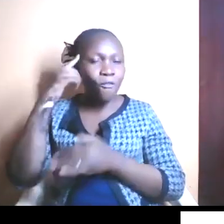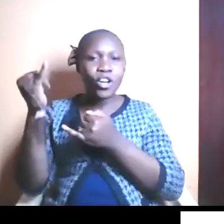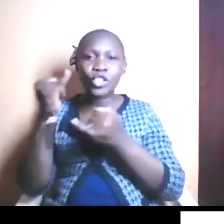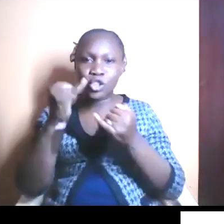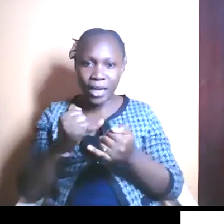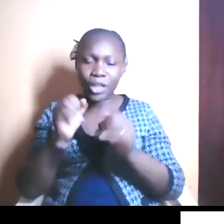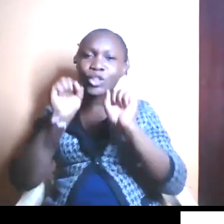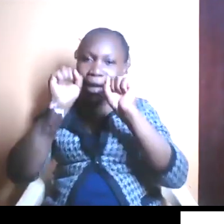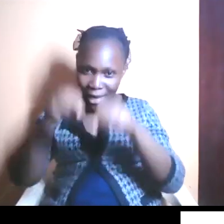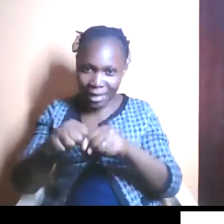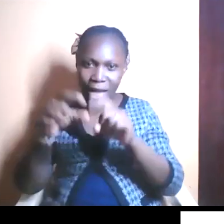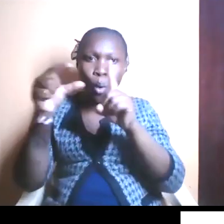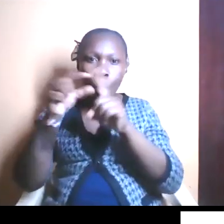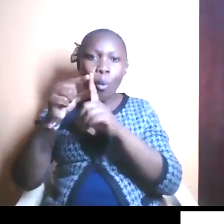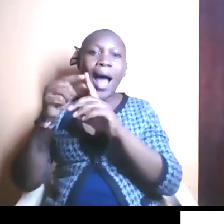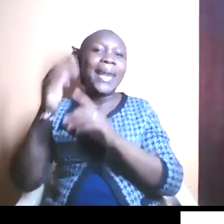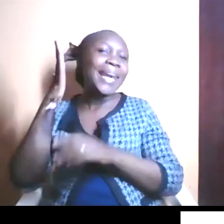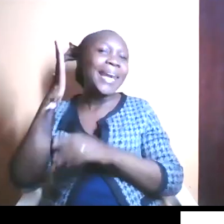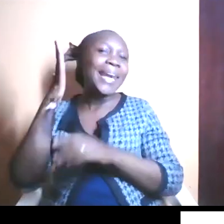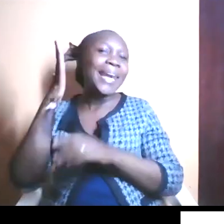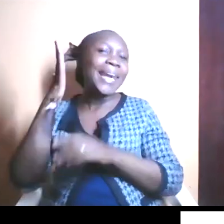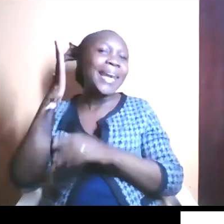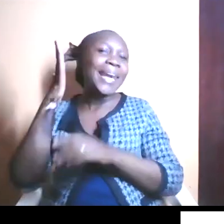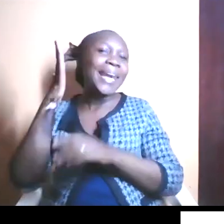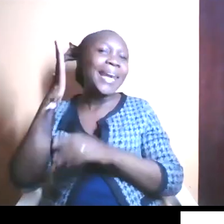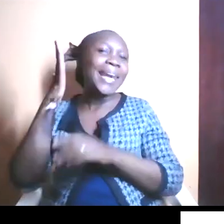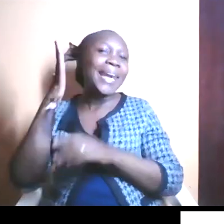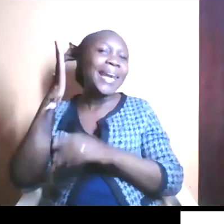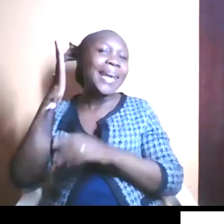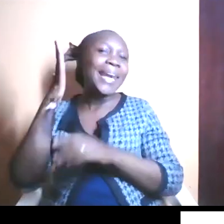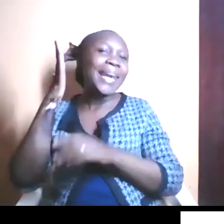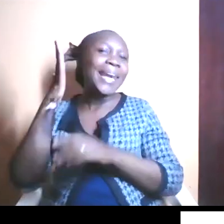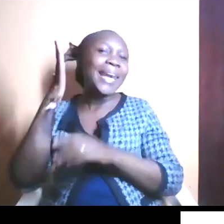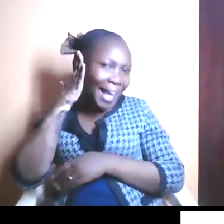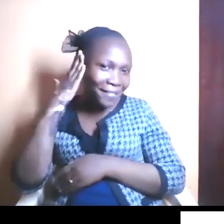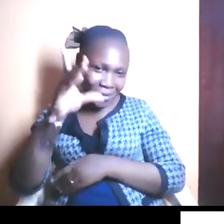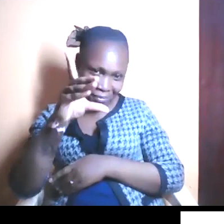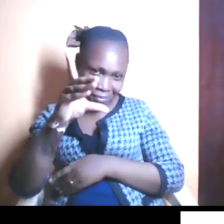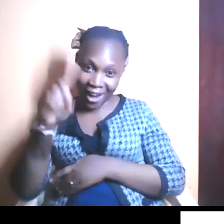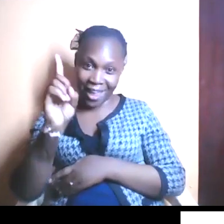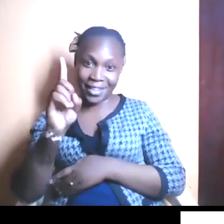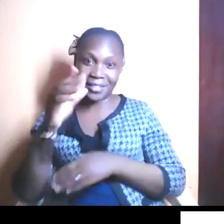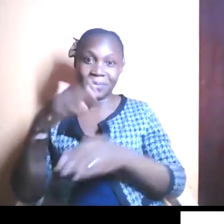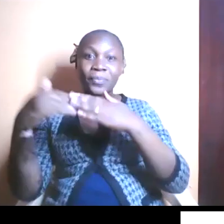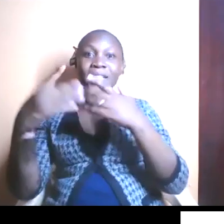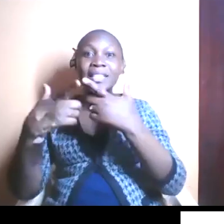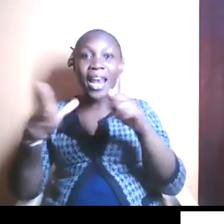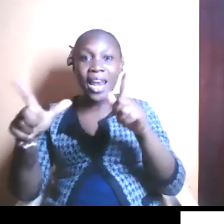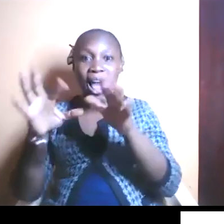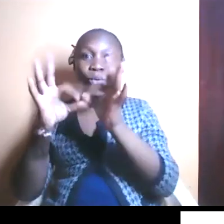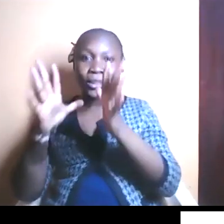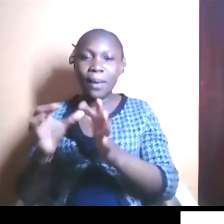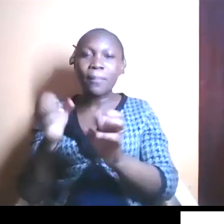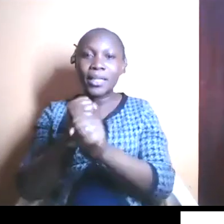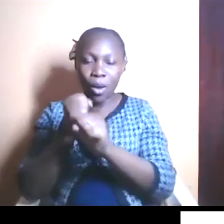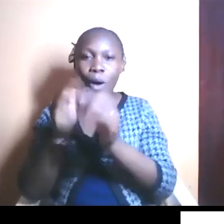positive word, and our sign language interpreter does work with the deaf people. And I'm so happy